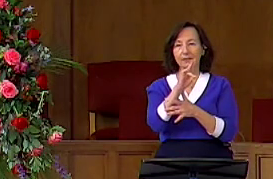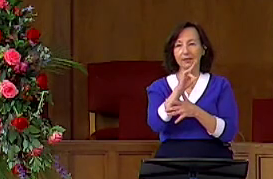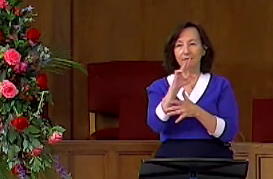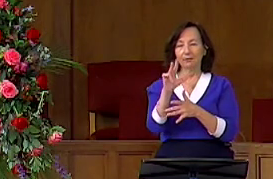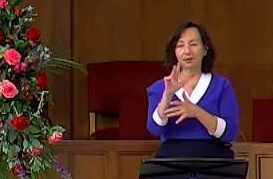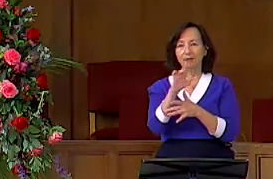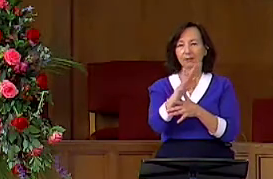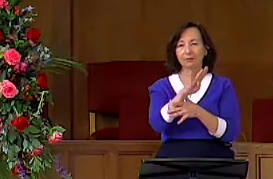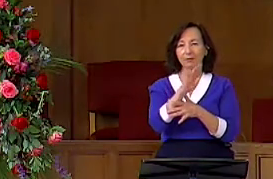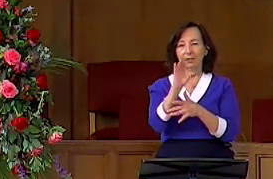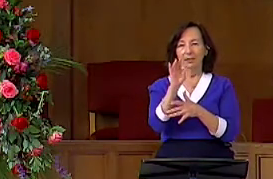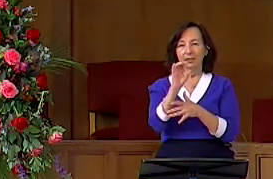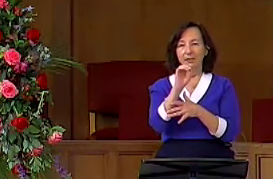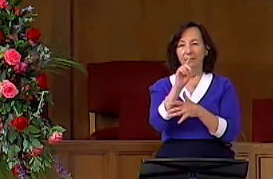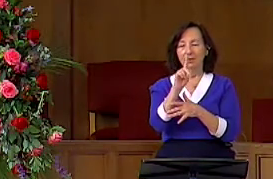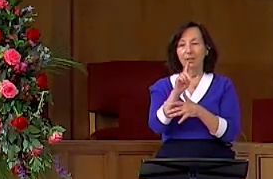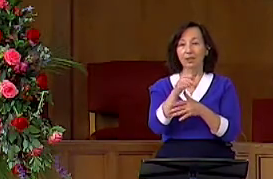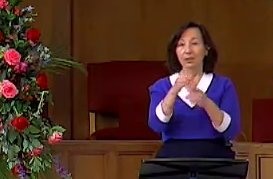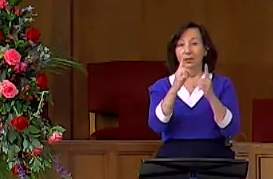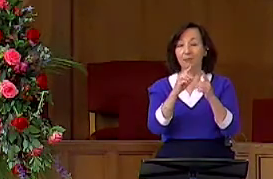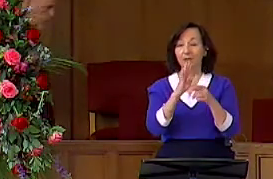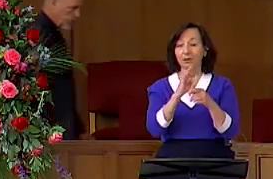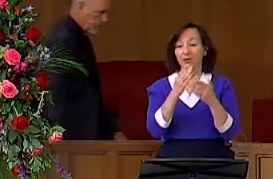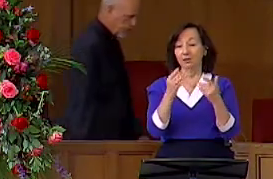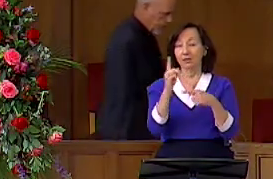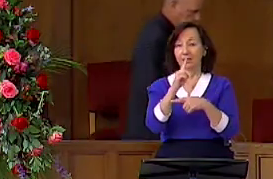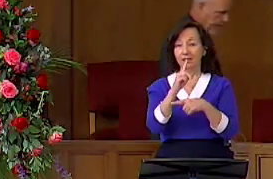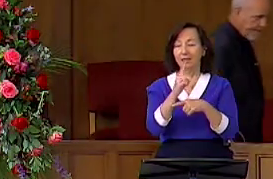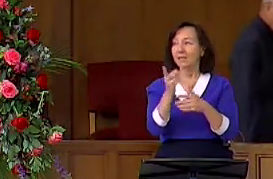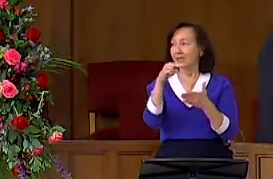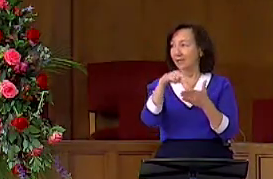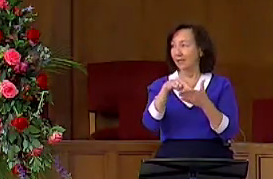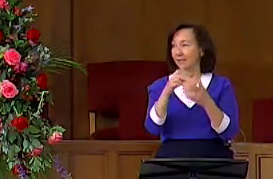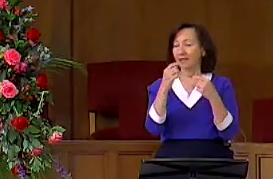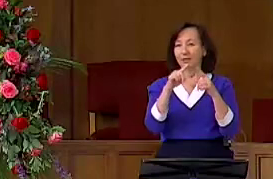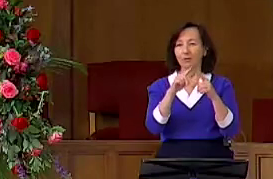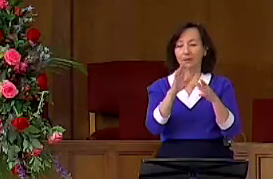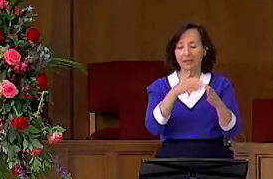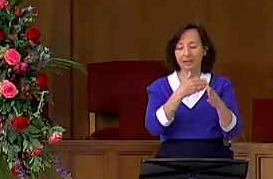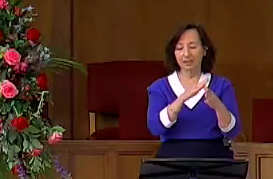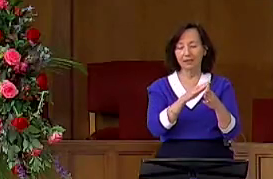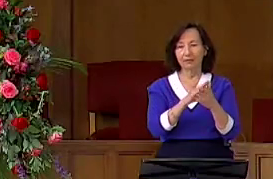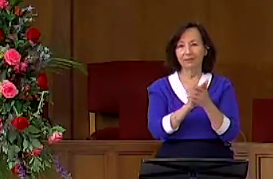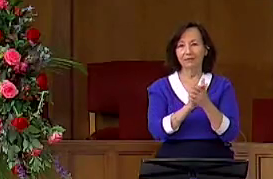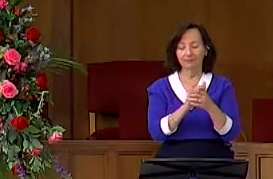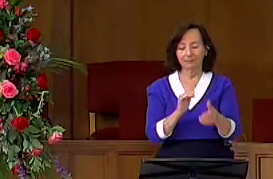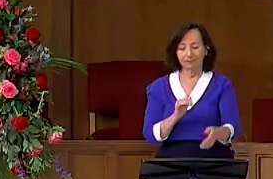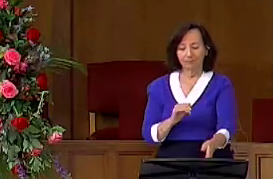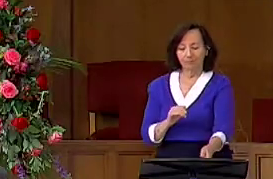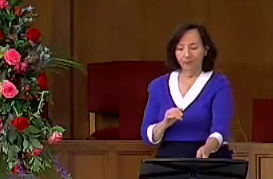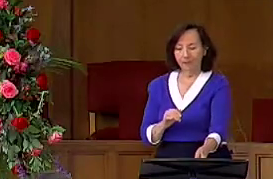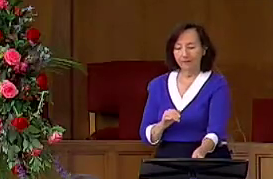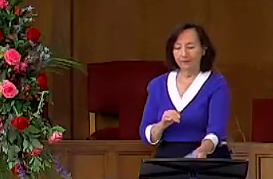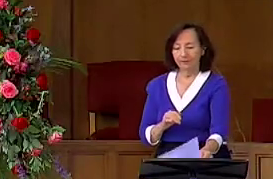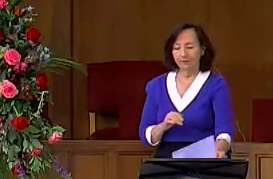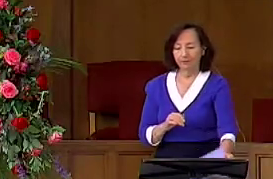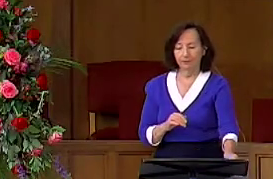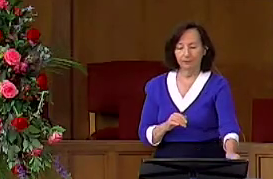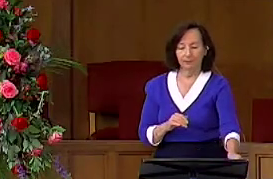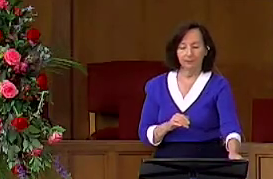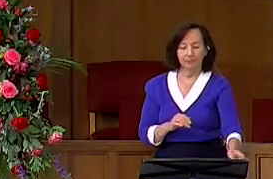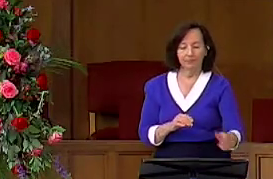832-773-4901, or you can come and talk to me today as well. Will you please stand as we sing together this hymn of invitation? Our hymn of invitation today